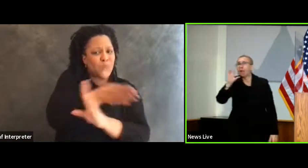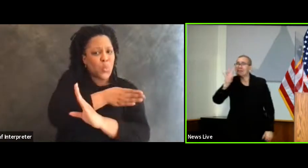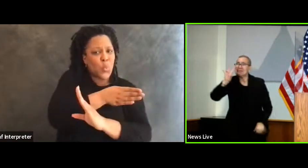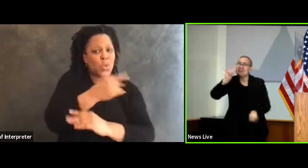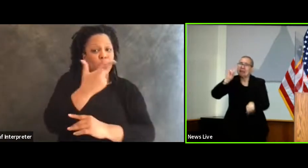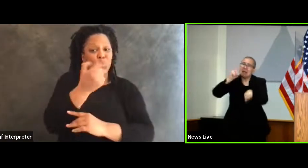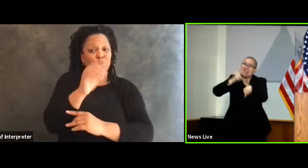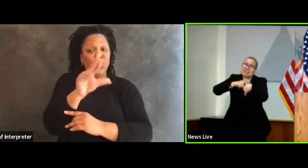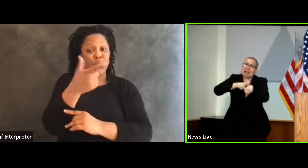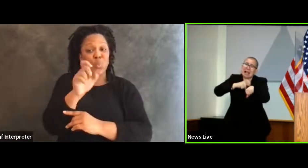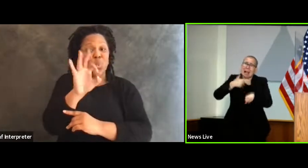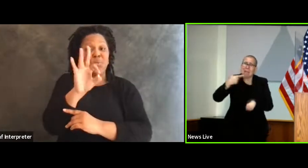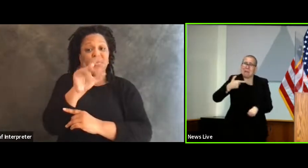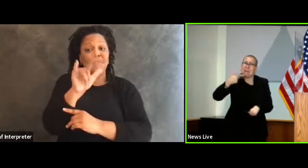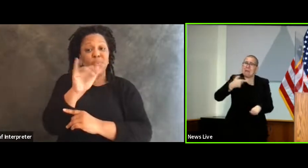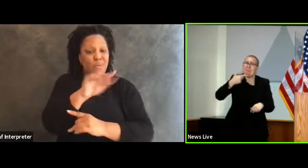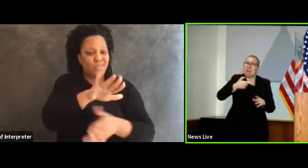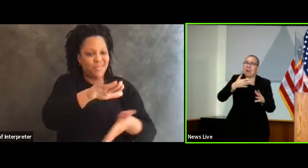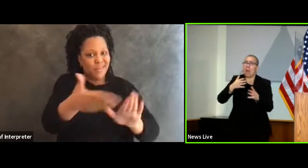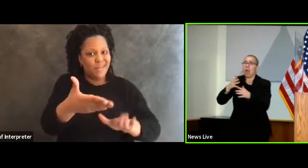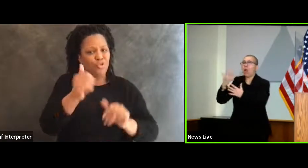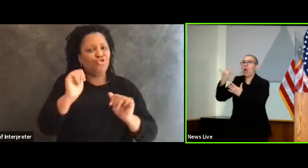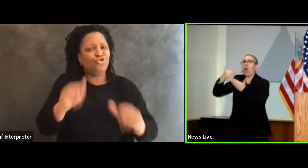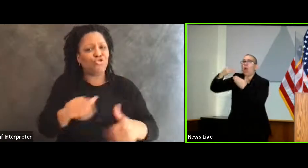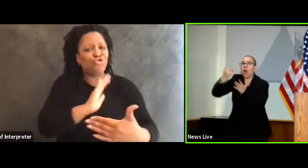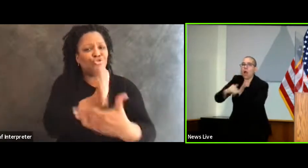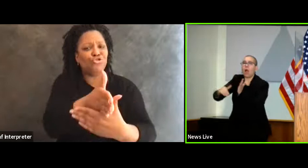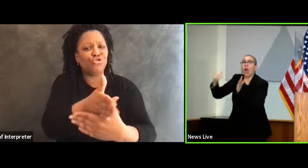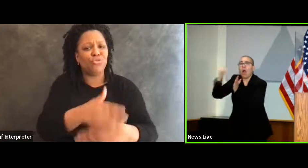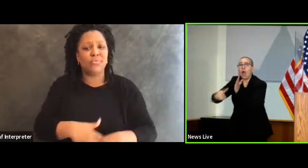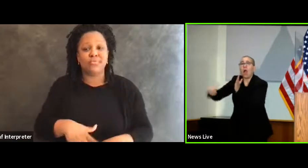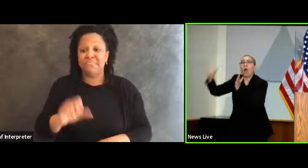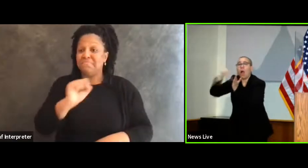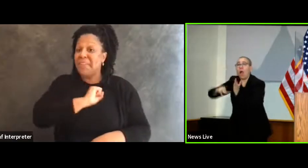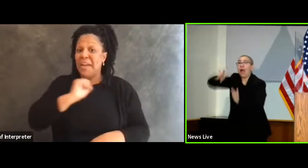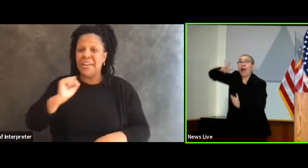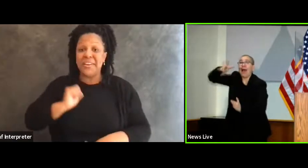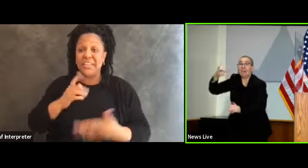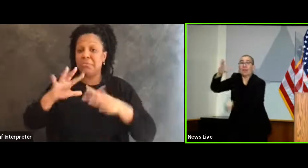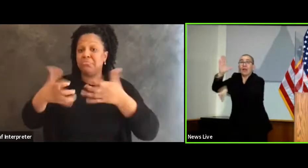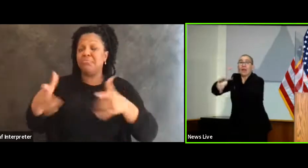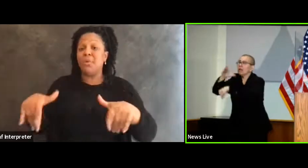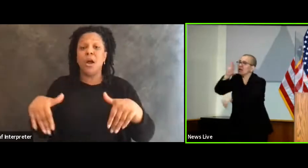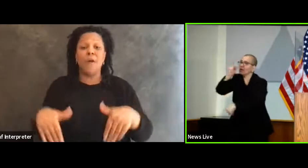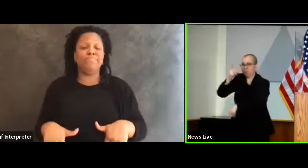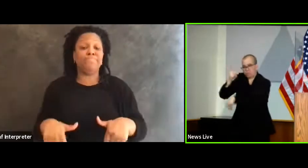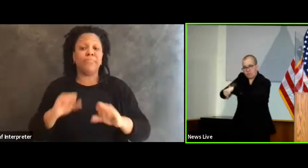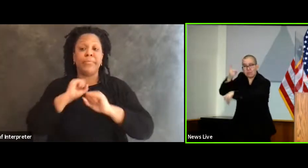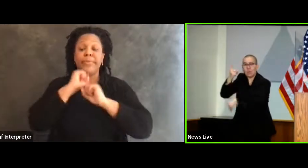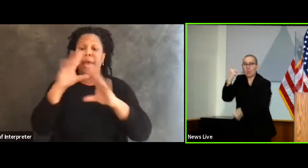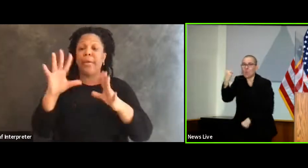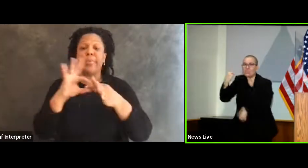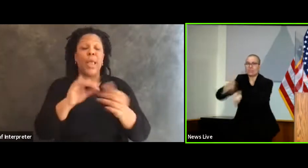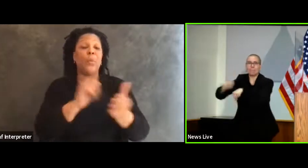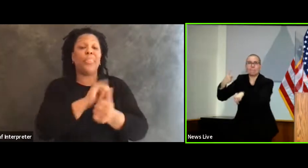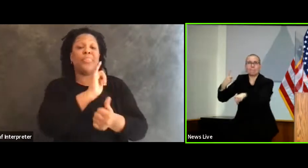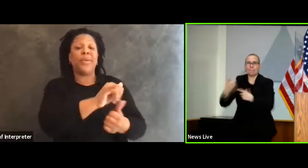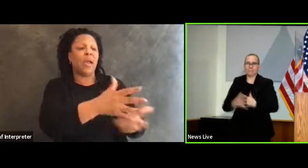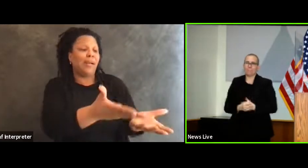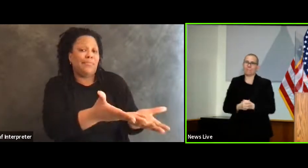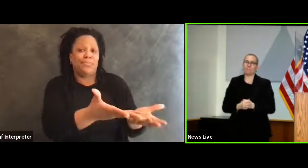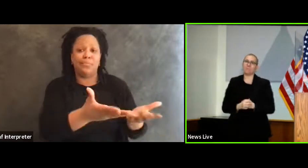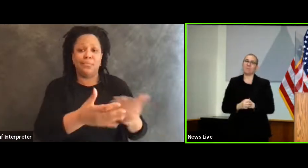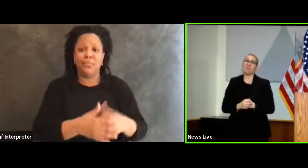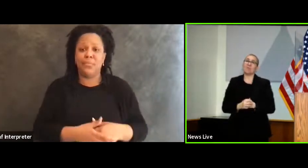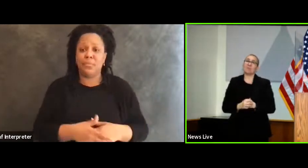The Republican Senate majority held no hearings then on that proposal and rejected the House provision in conference. 12